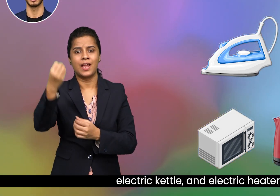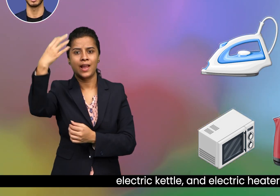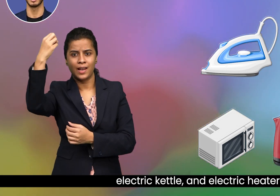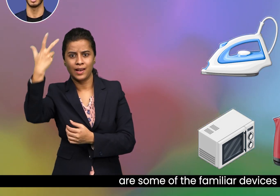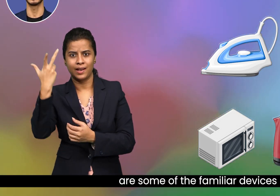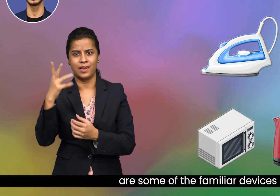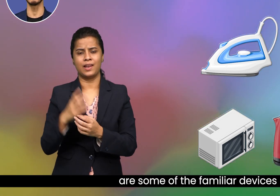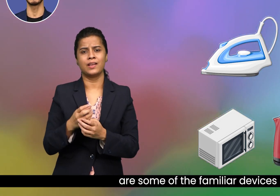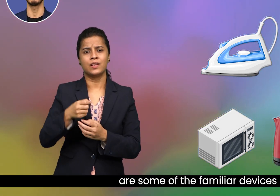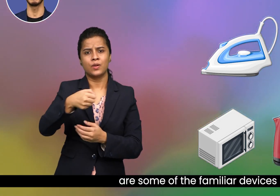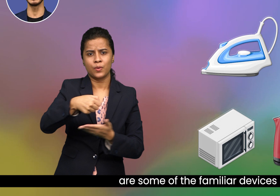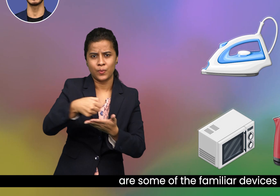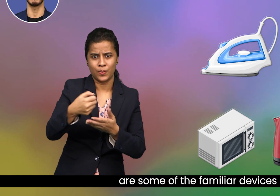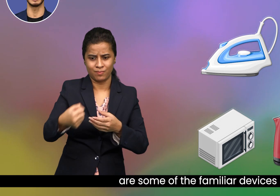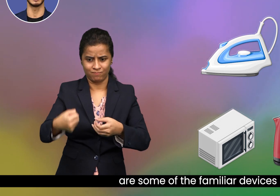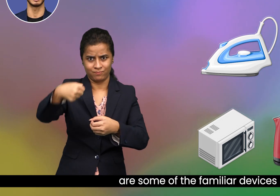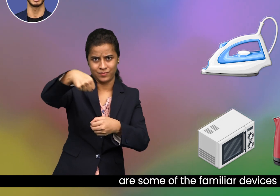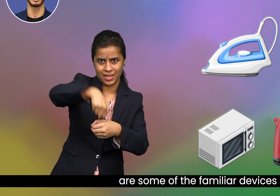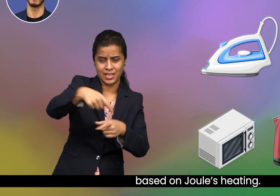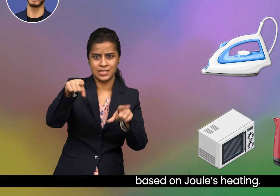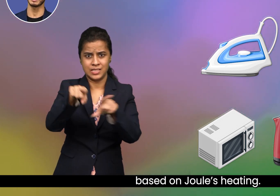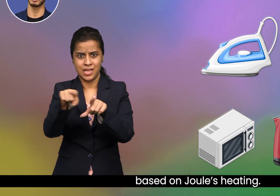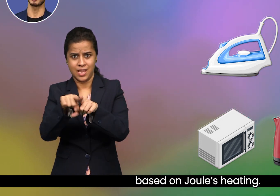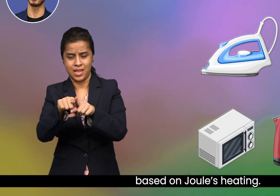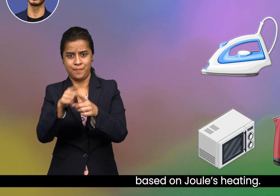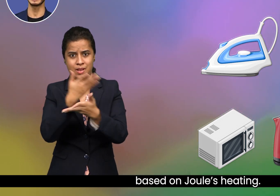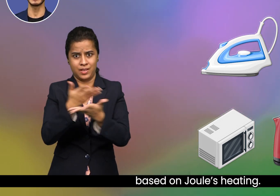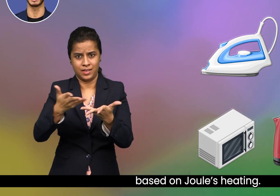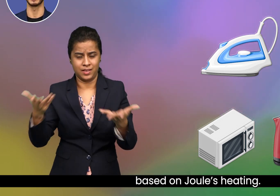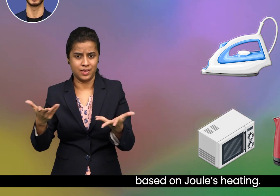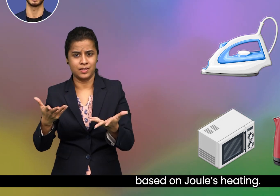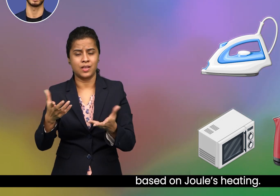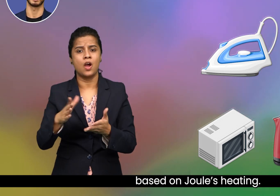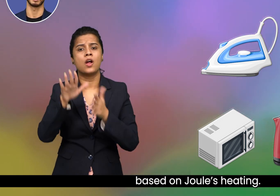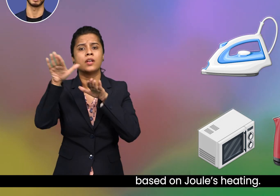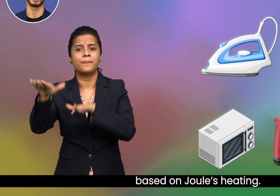heater are some of the familiar devices based on Joule's heating.